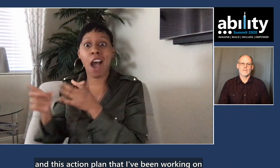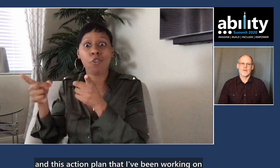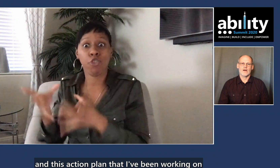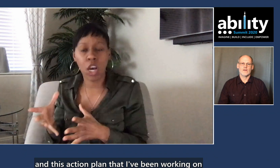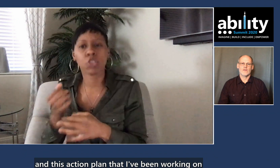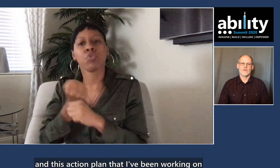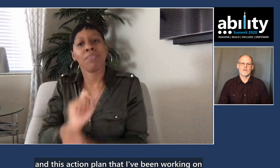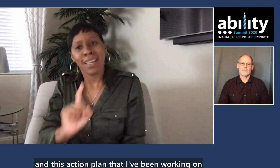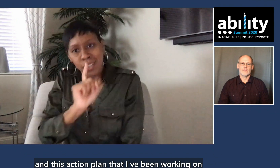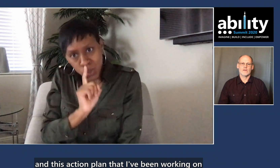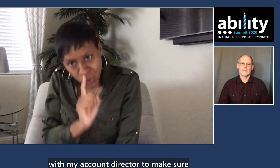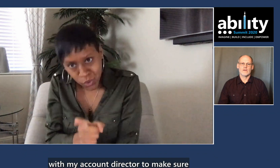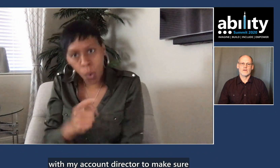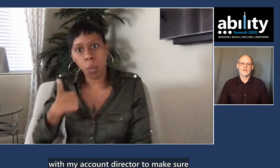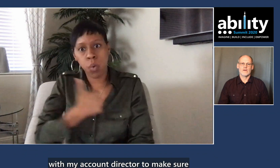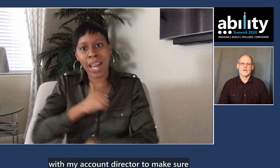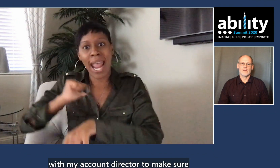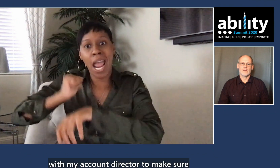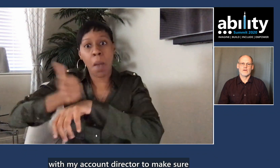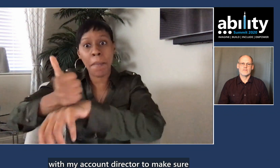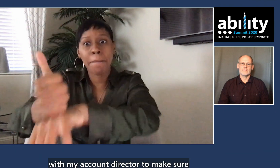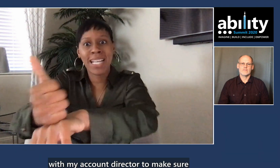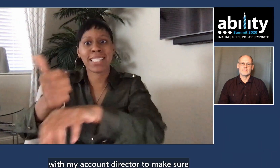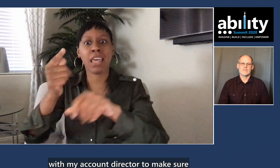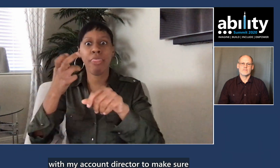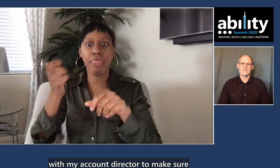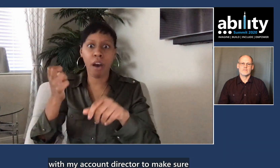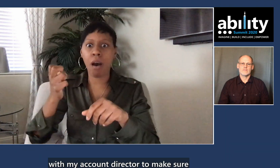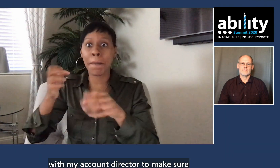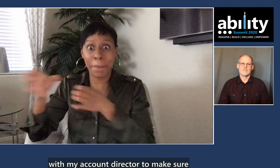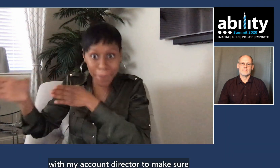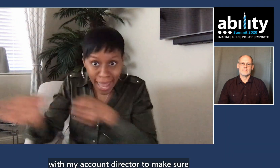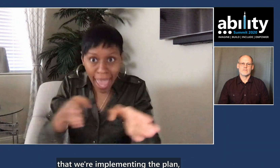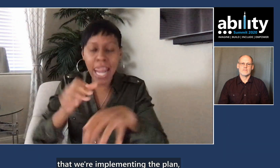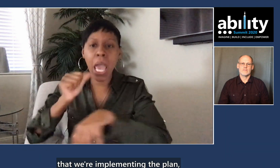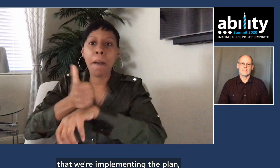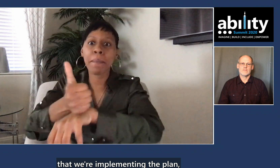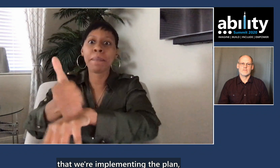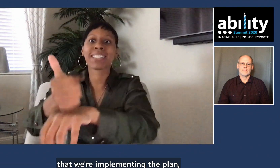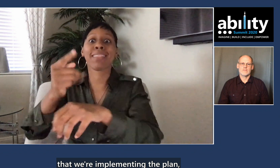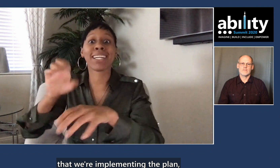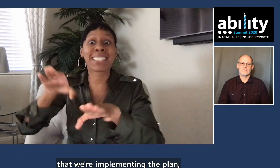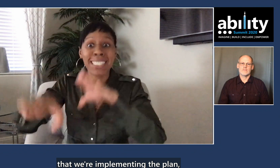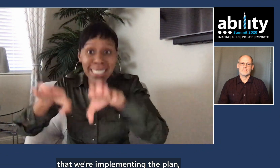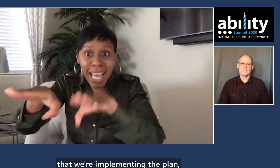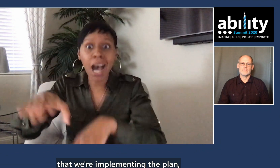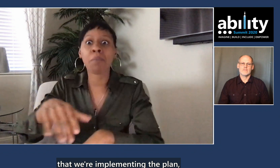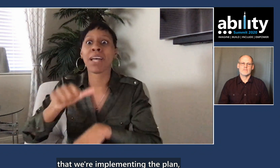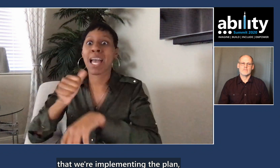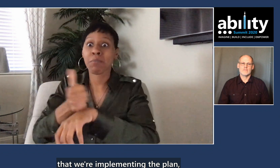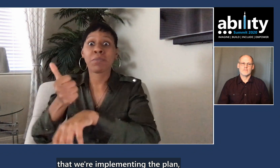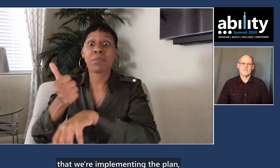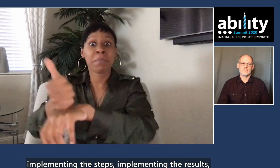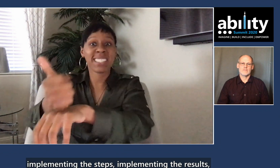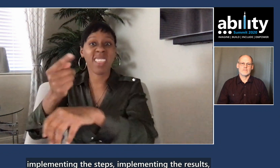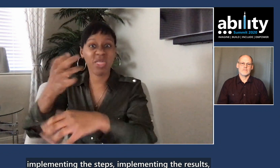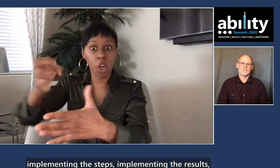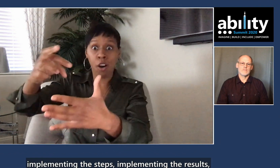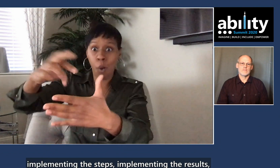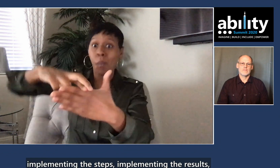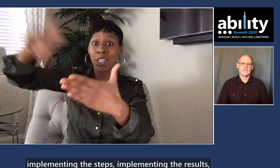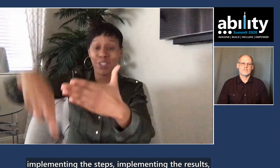been working on with my account director to make sure that we're implementing the plan, implementing the